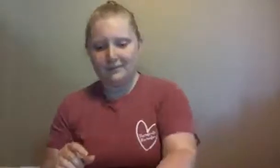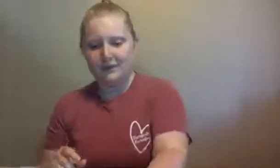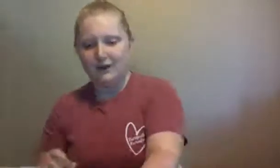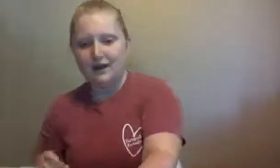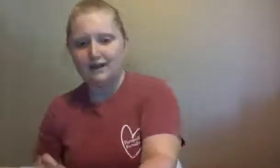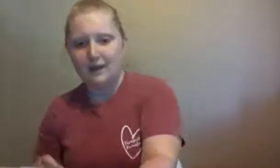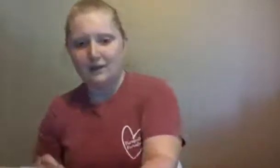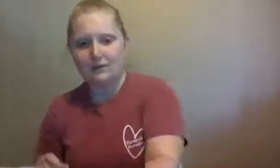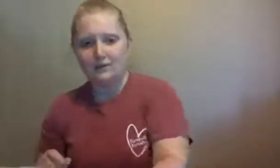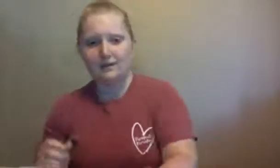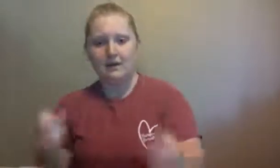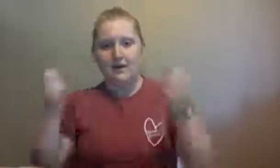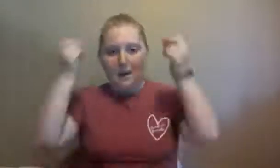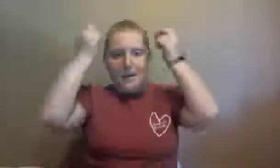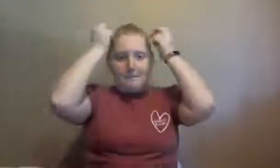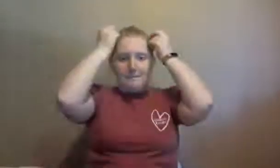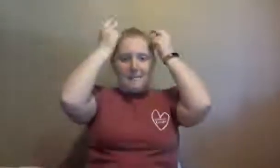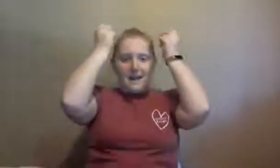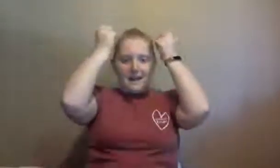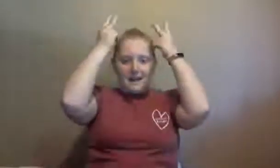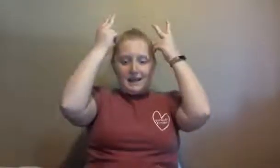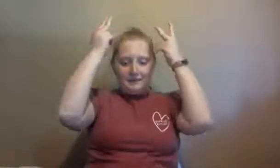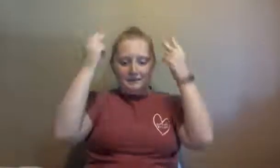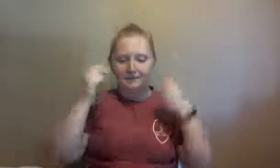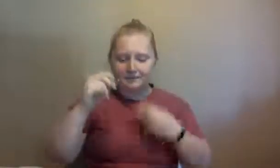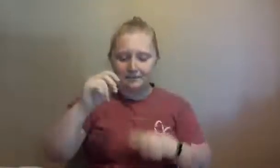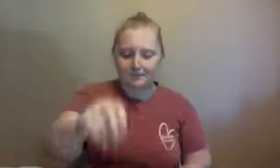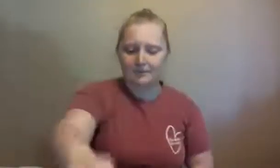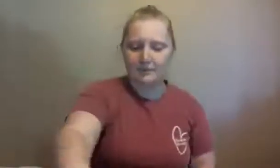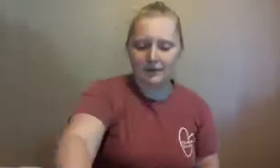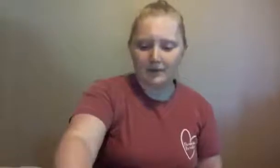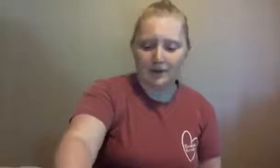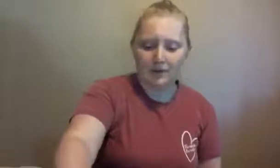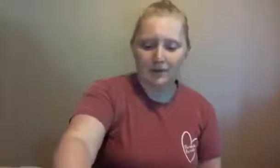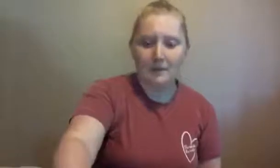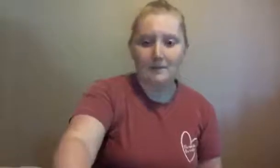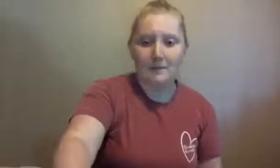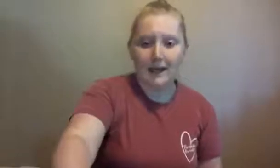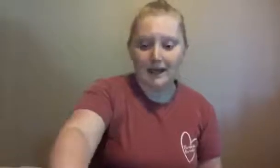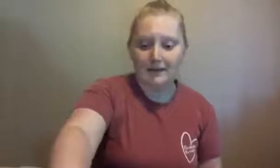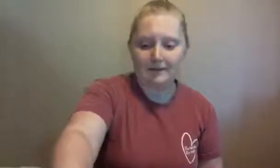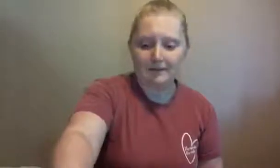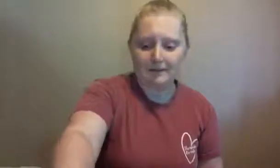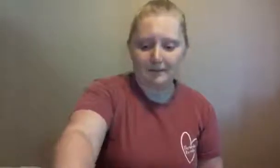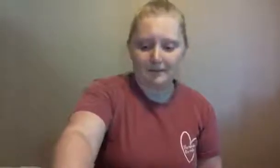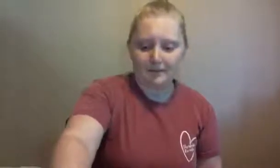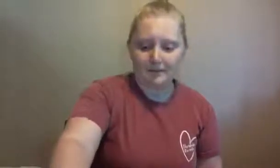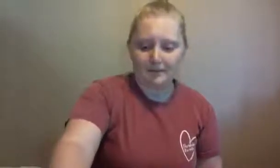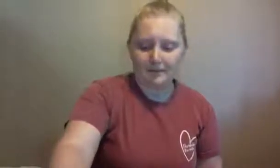Do you guys know? Bunny. So that one was a bunny.